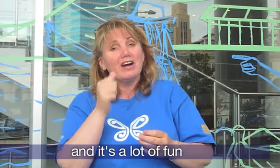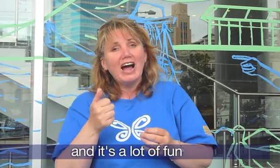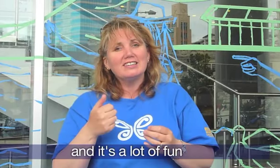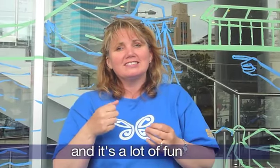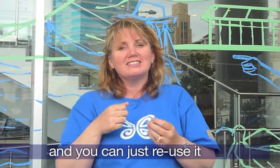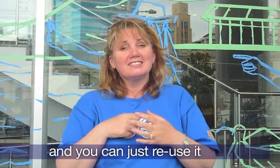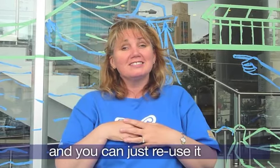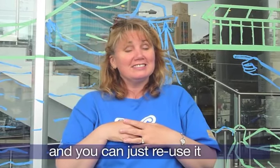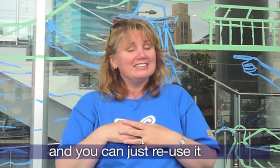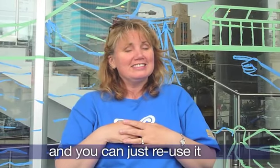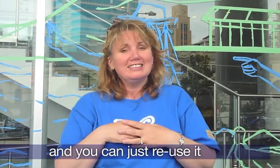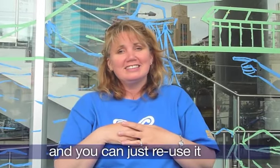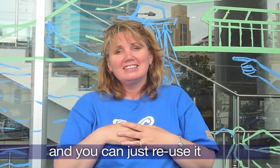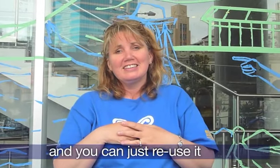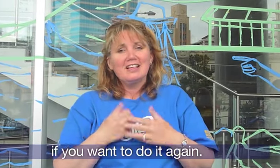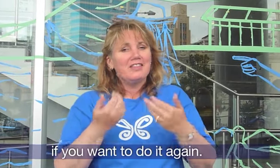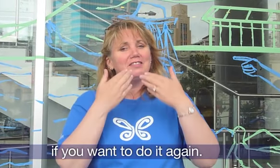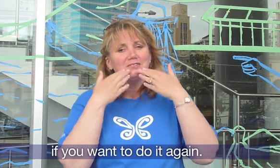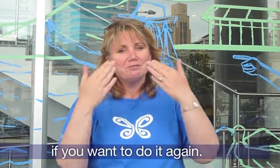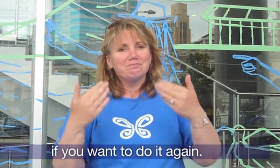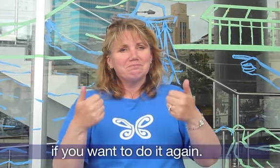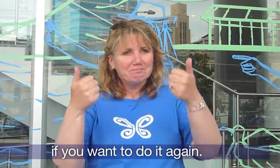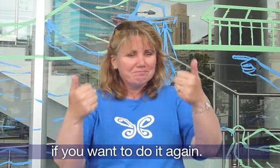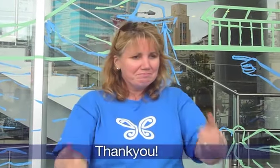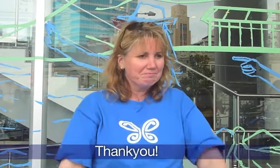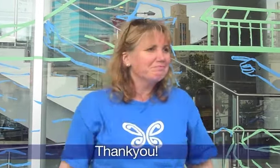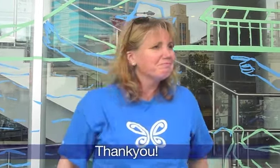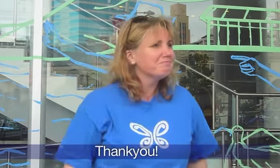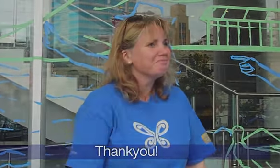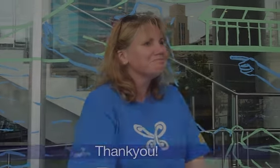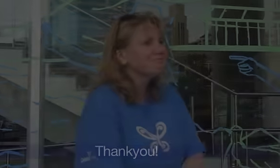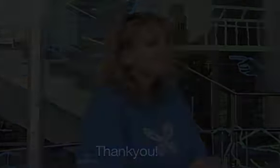It's a lot of fun that you can just use it whenever you want to and redo it again. So yeah, thank you.